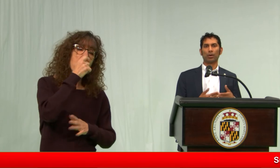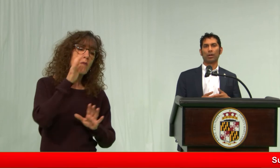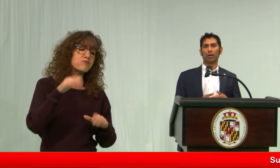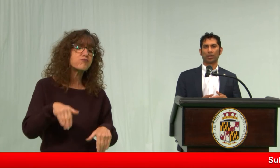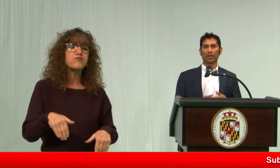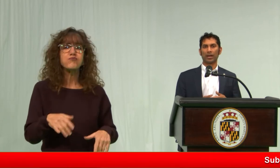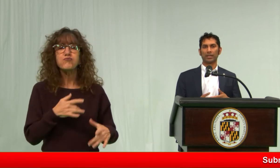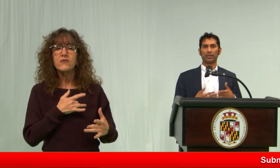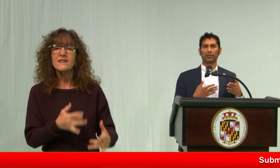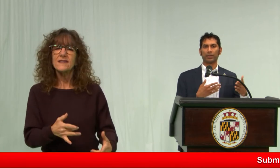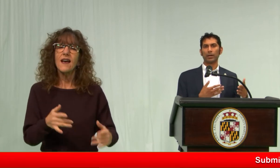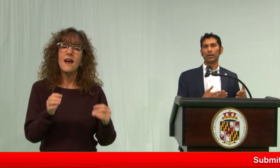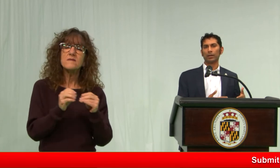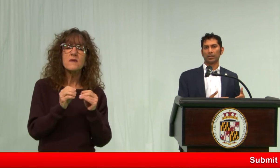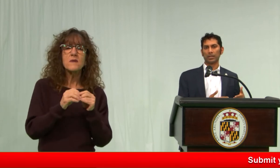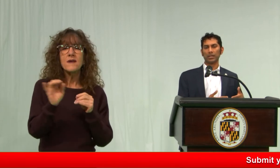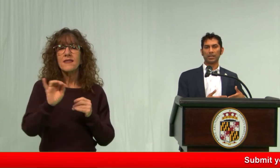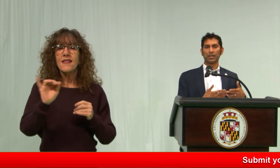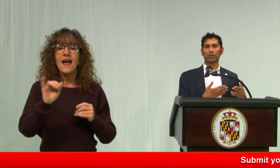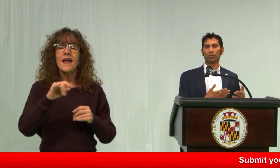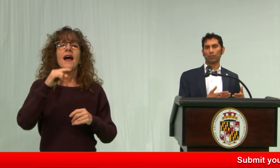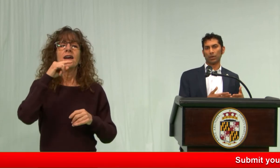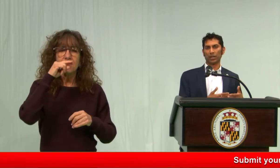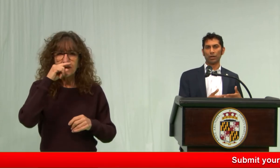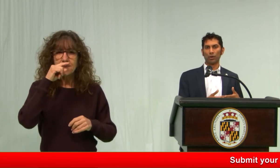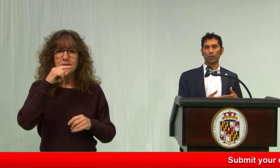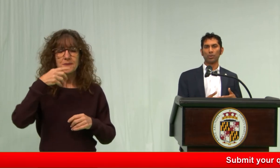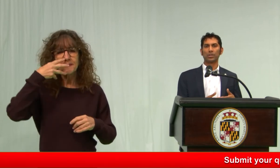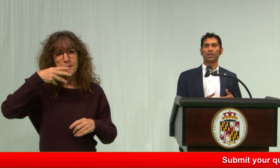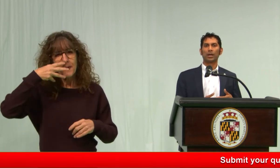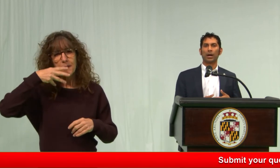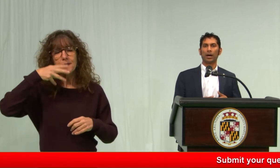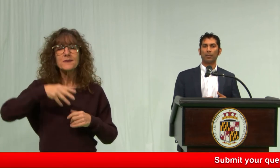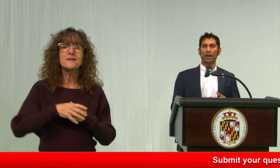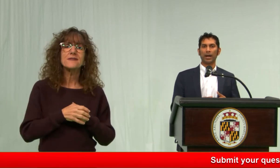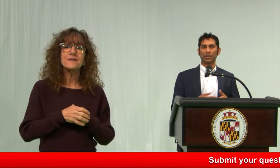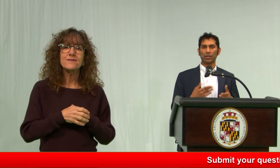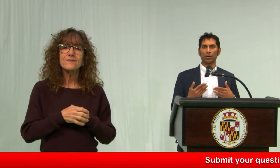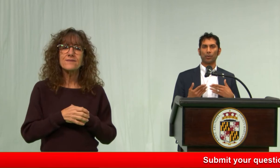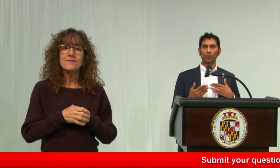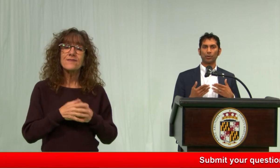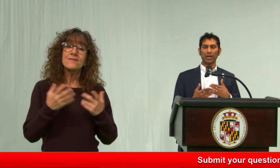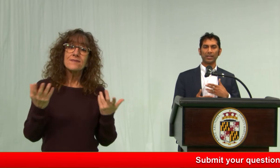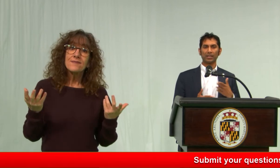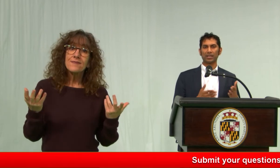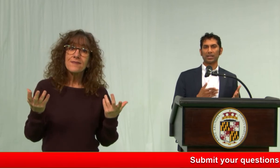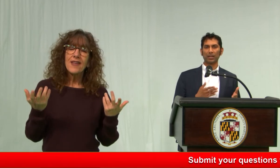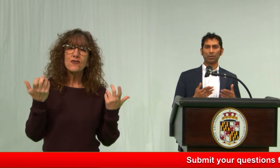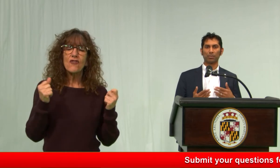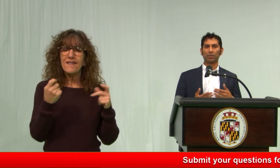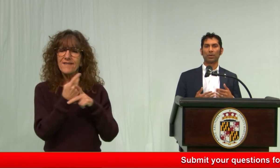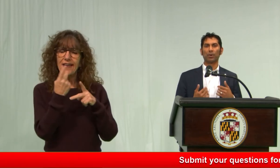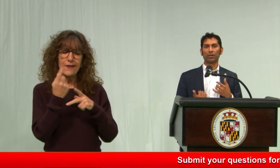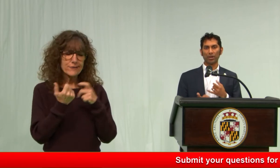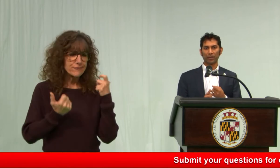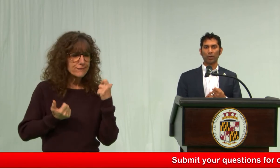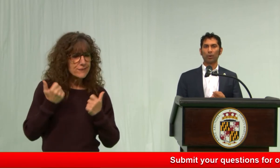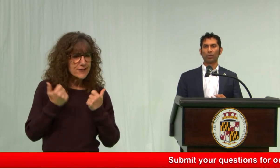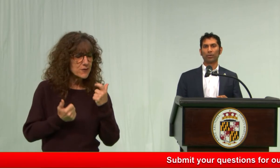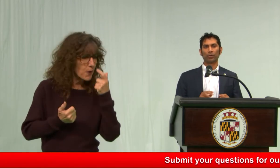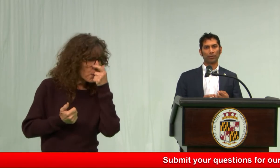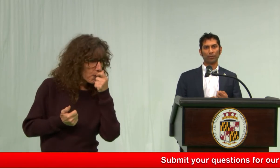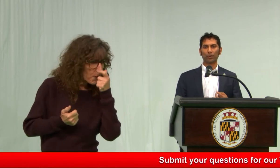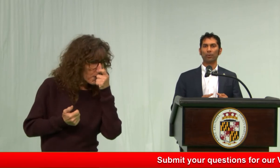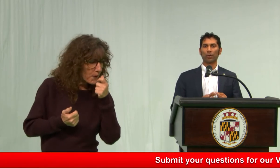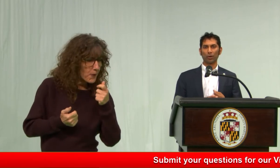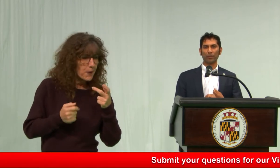are more along the lines of sneezing, runny nose. And so trying to distinguish between whether you have a